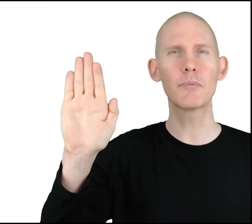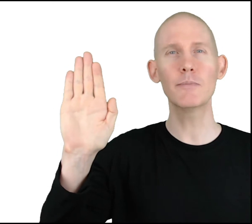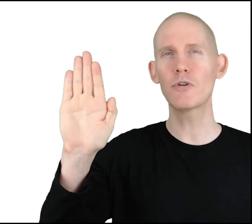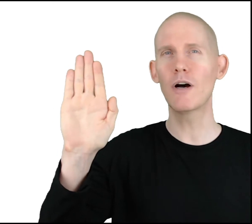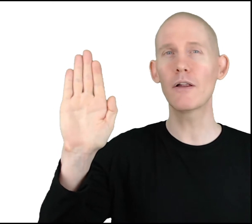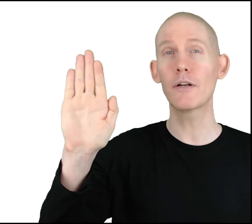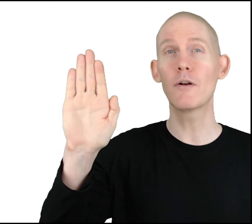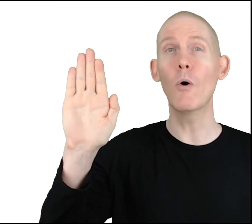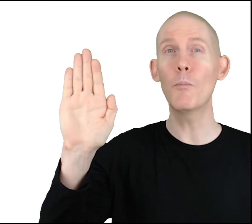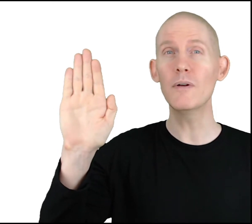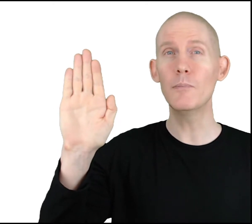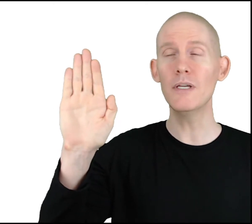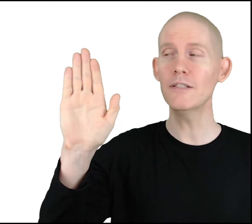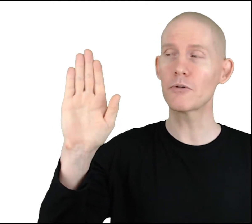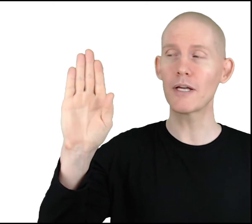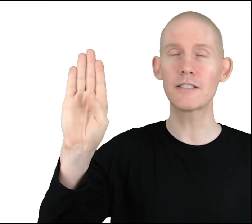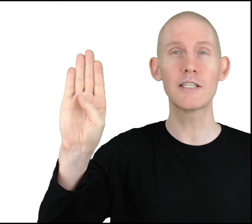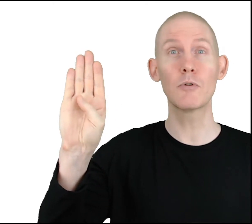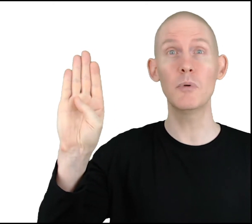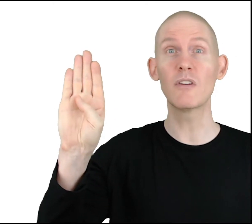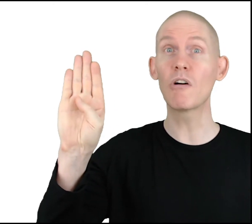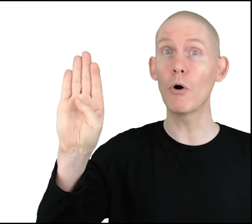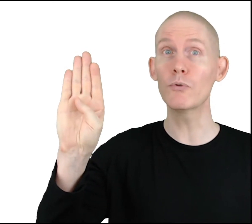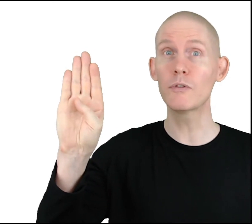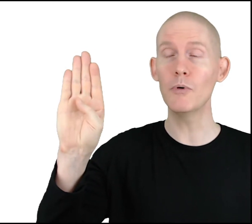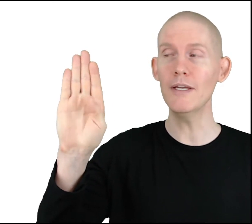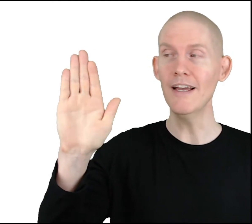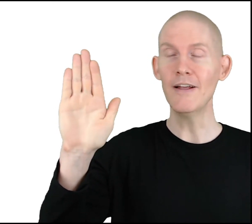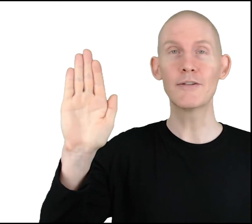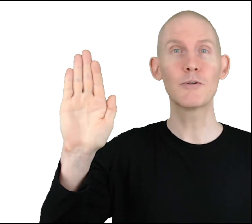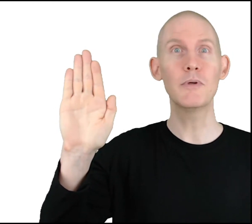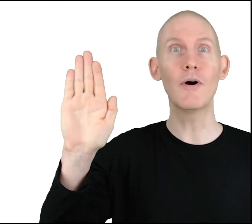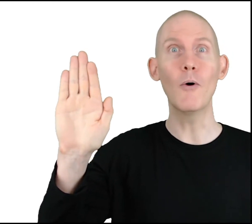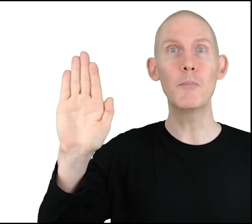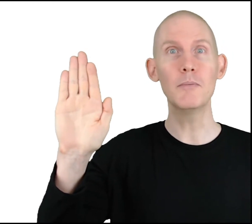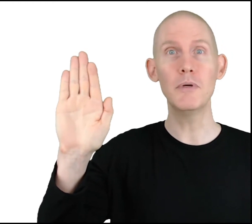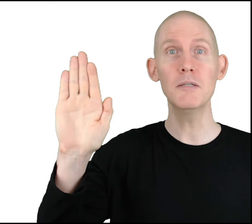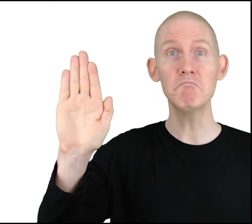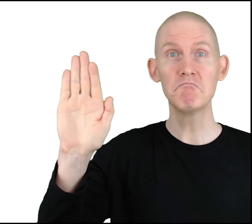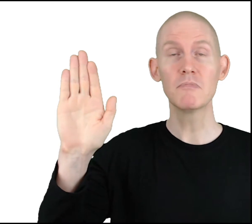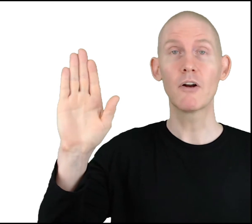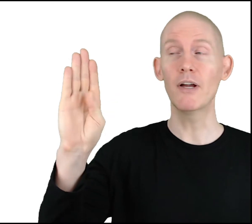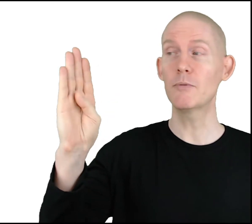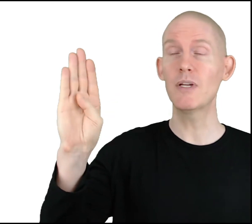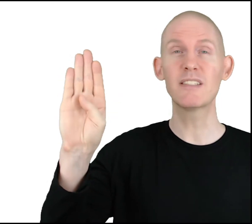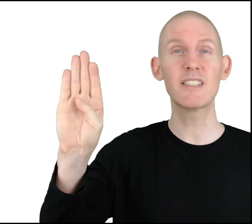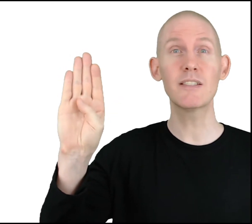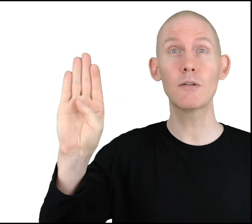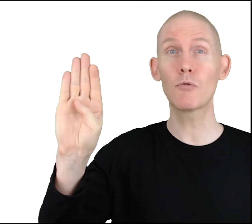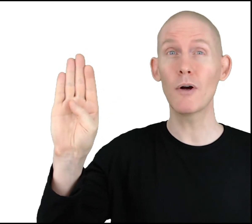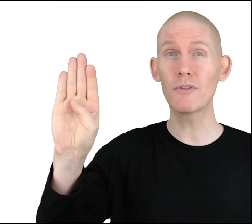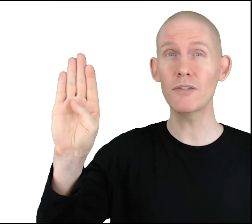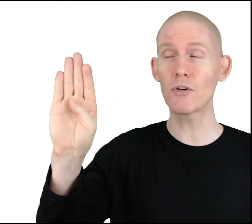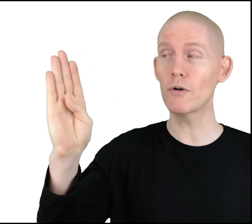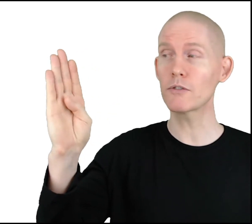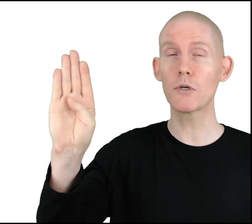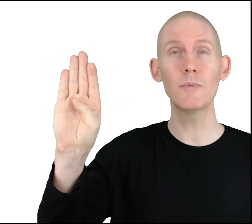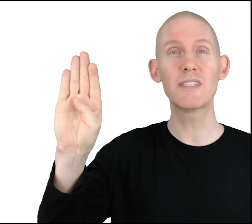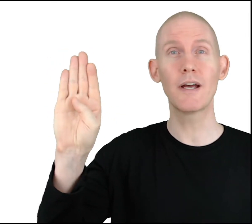they'll call it an open B. So I guess this would be the closed B. This would be the open B. All right, to be consistent throughout this course, we're going to be signing the